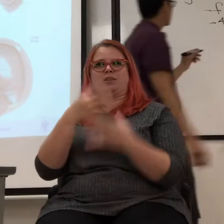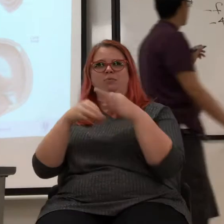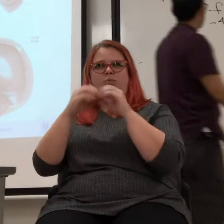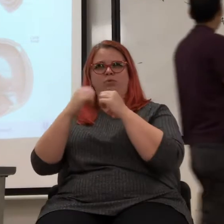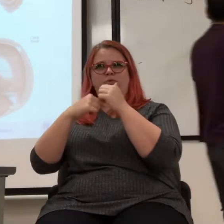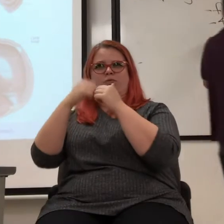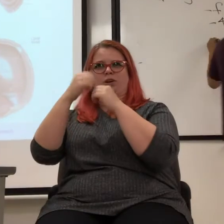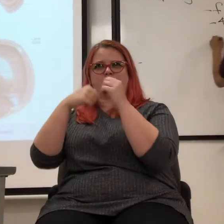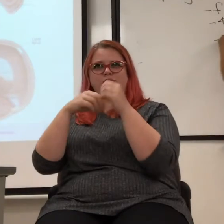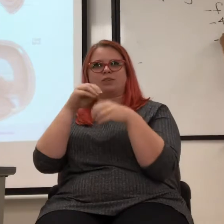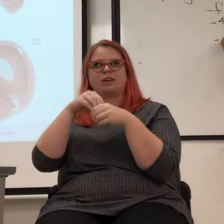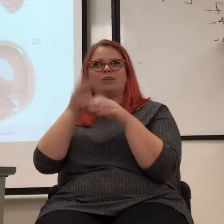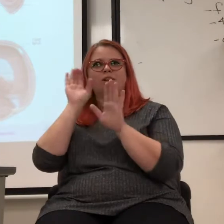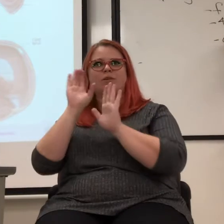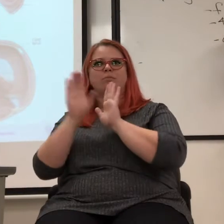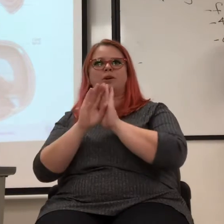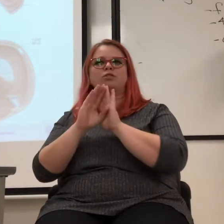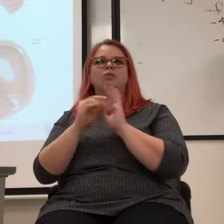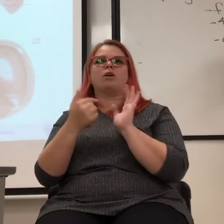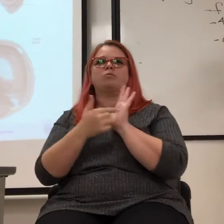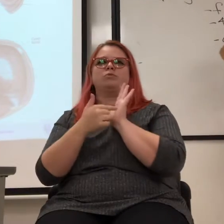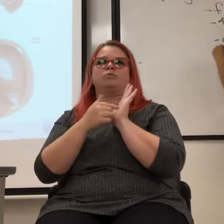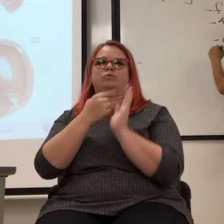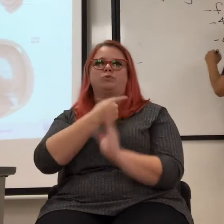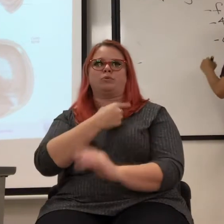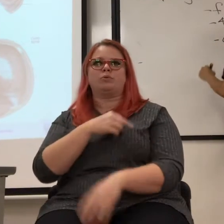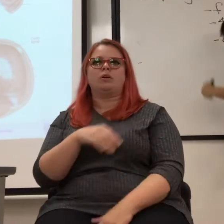no central tendon.